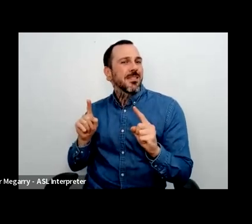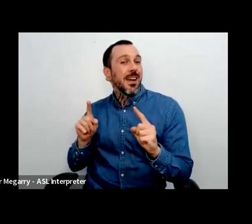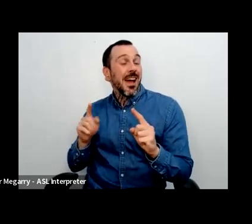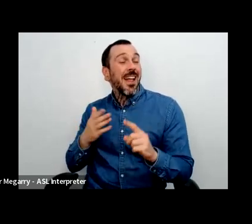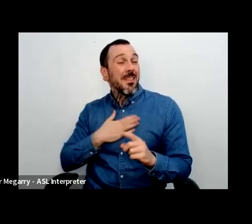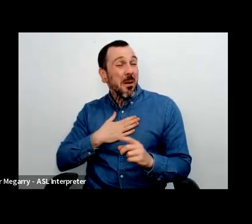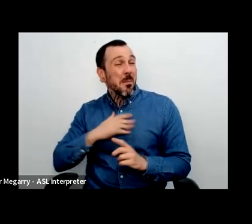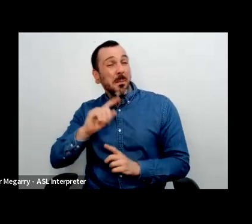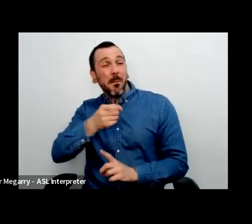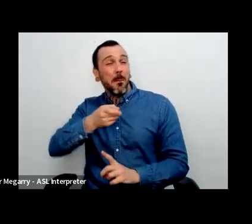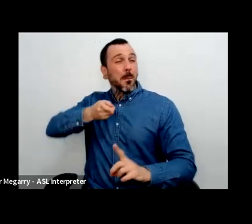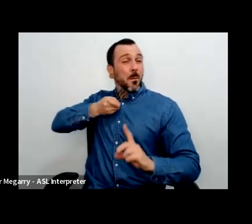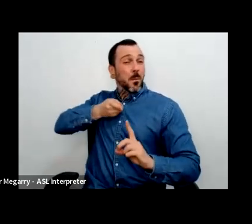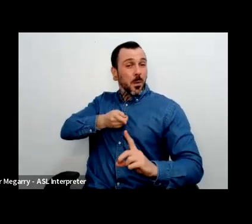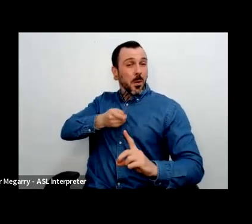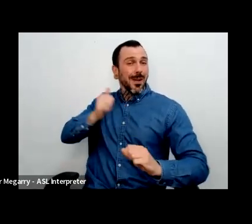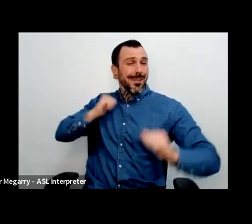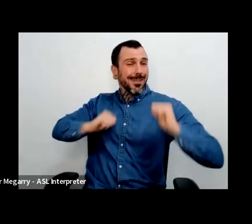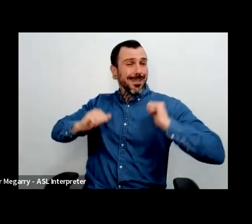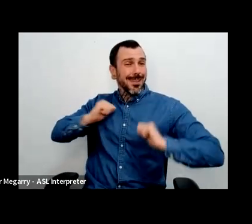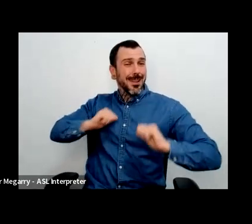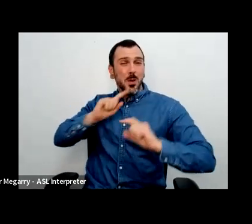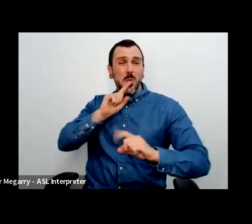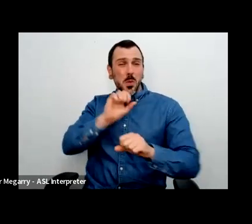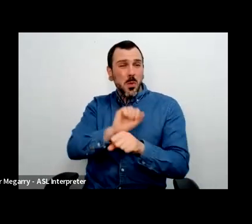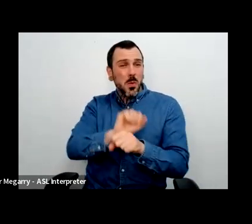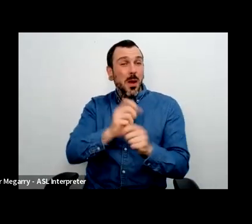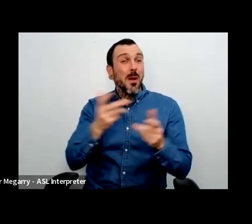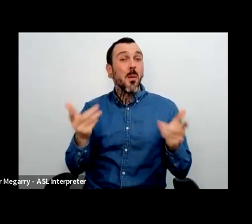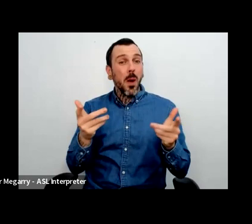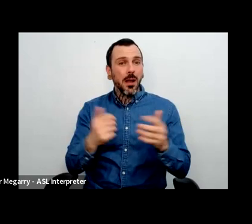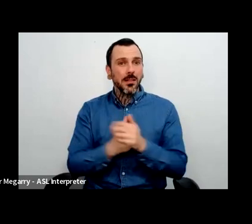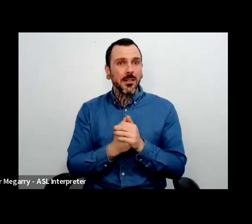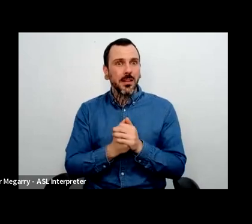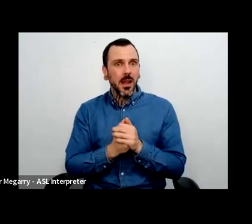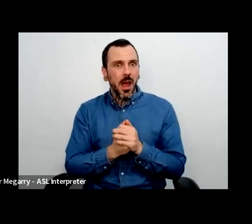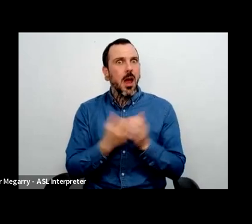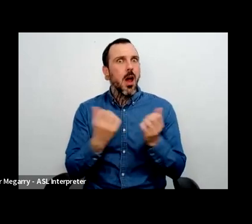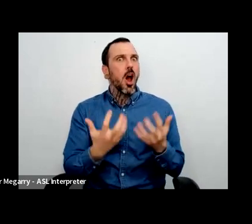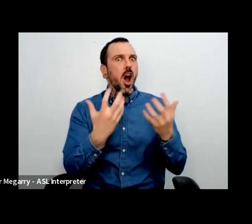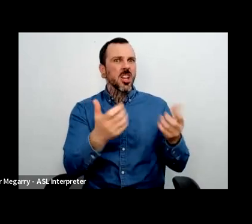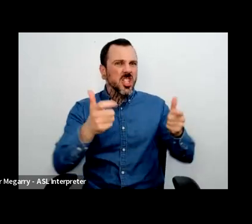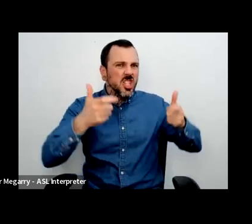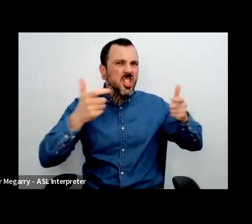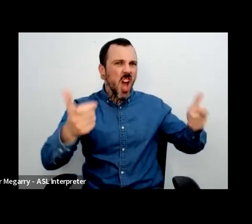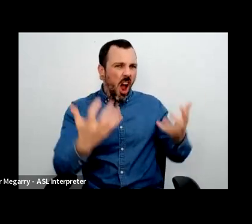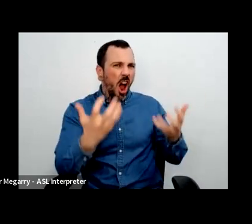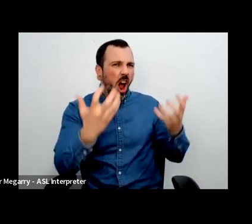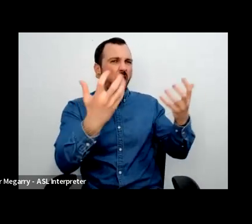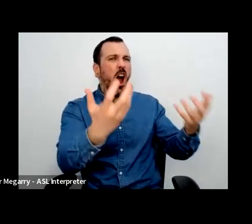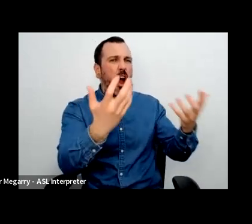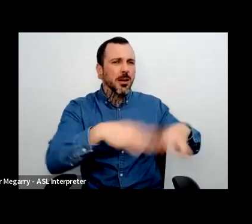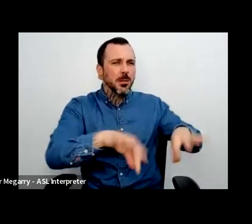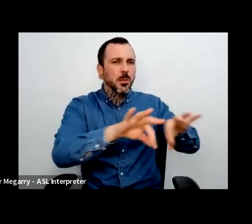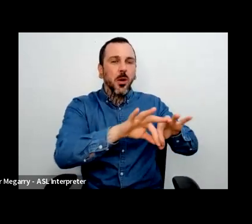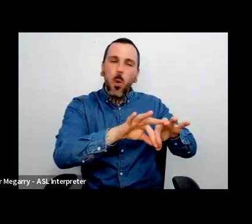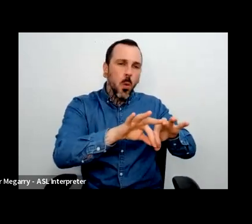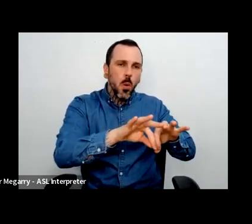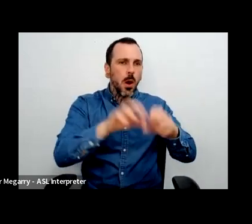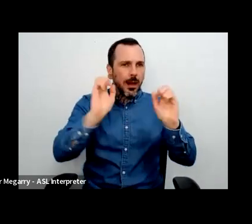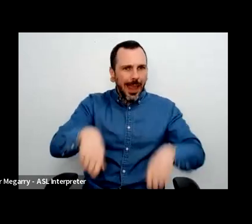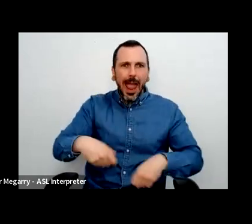volume of people. It can be a one-to-one relationship. It's about a different kind of experience and a storytelling